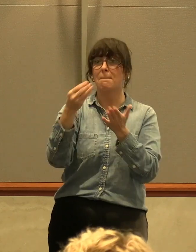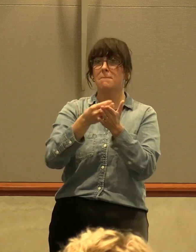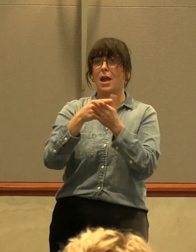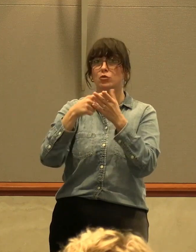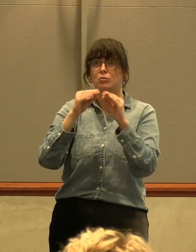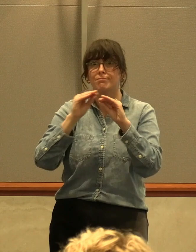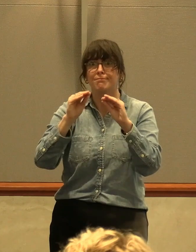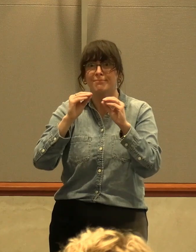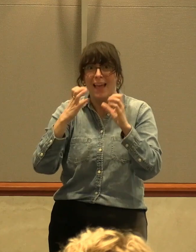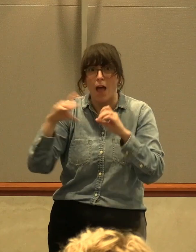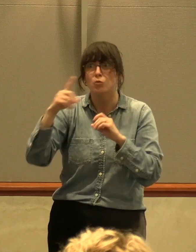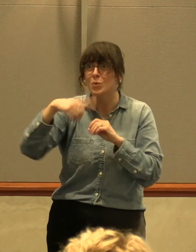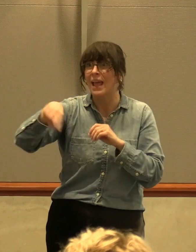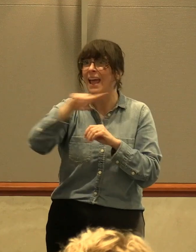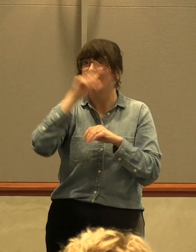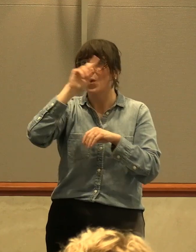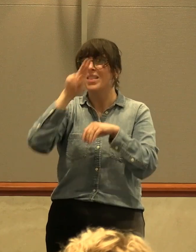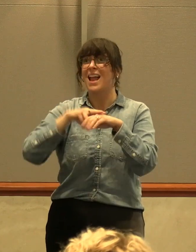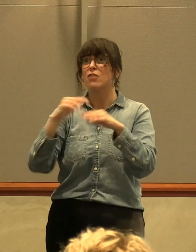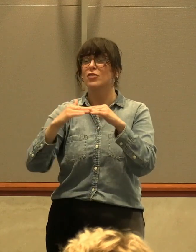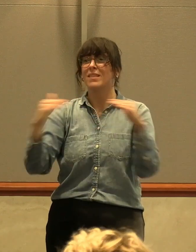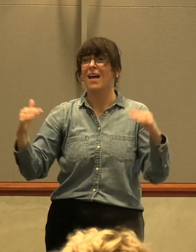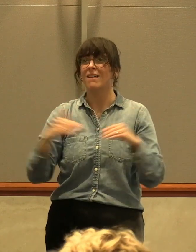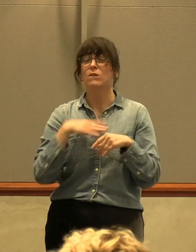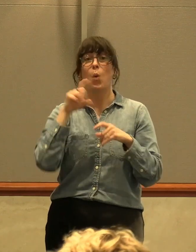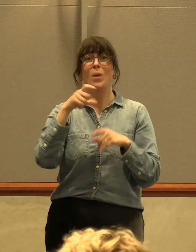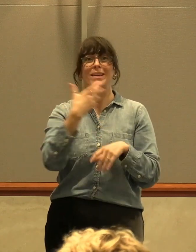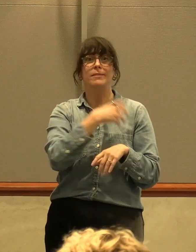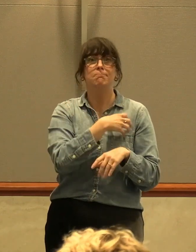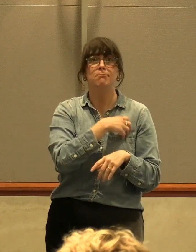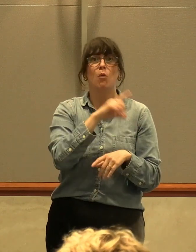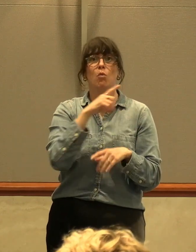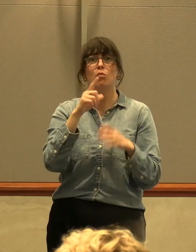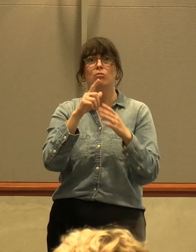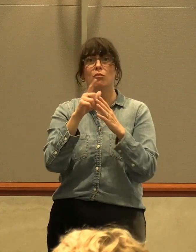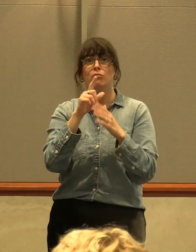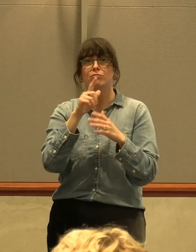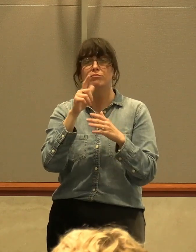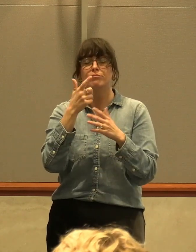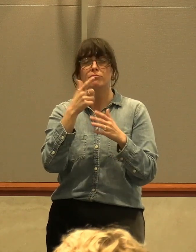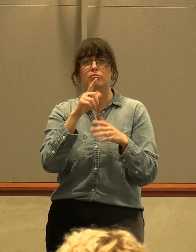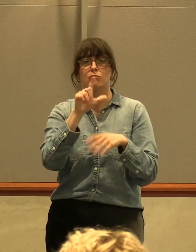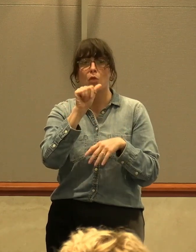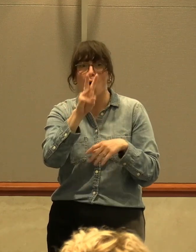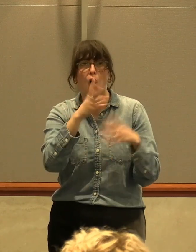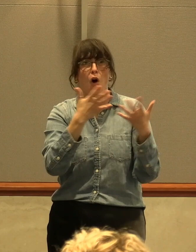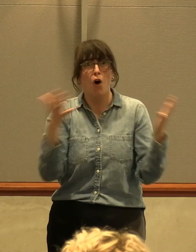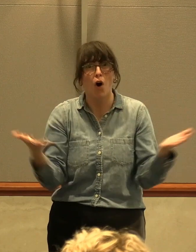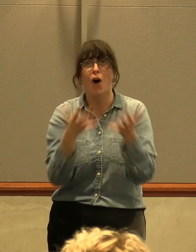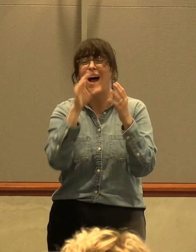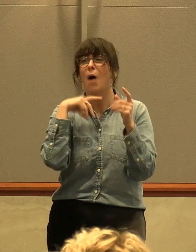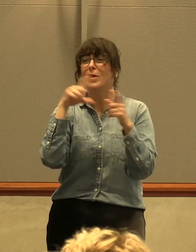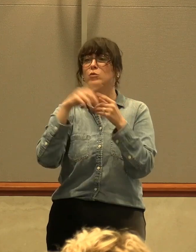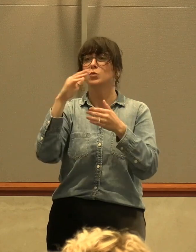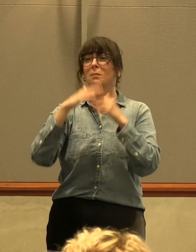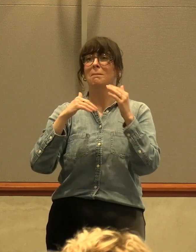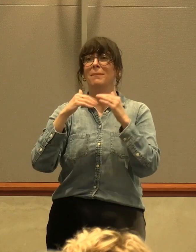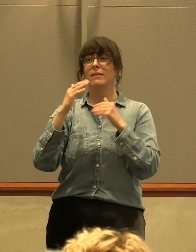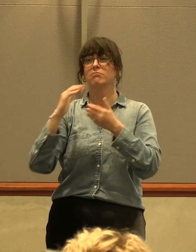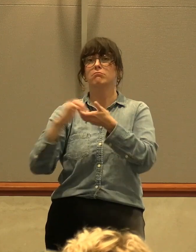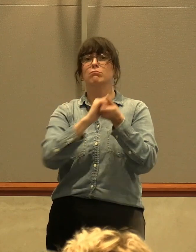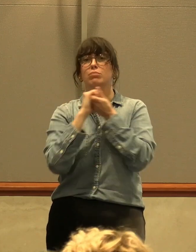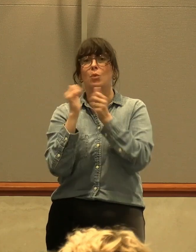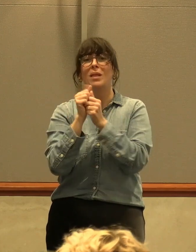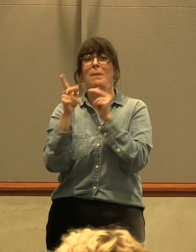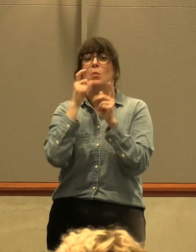the national level. We need law enforcement, and we need to build coalitions with like-minded